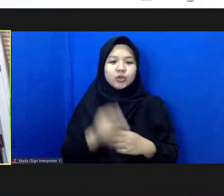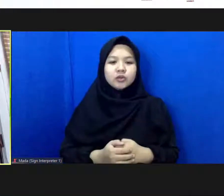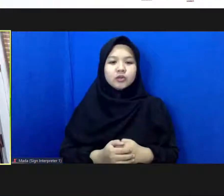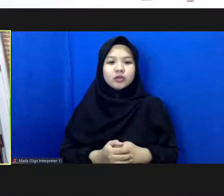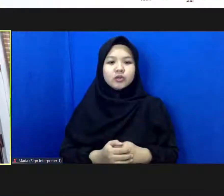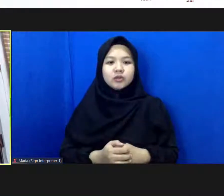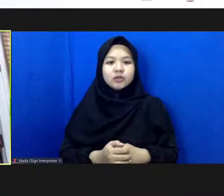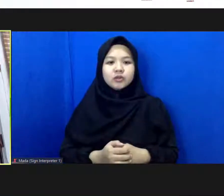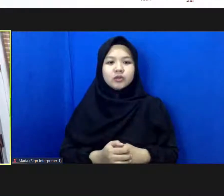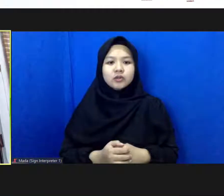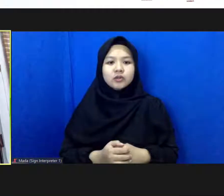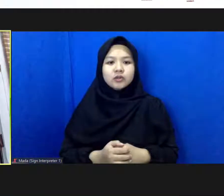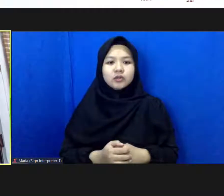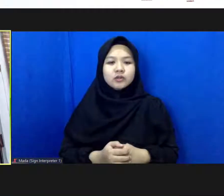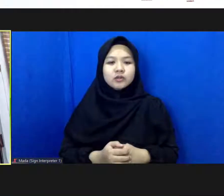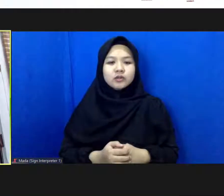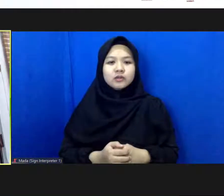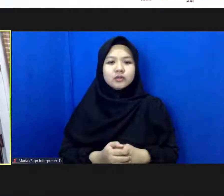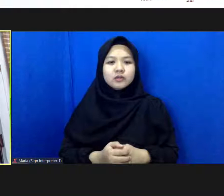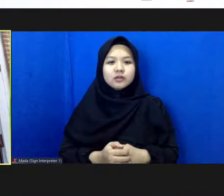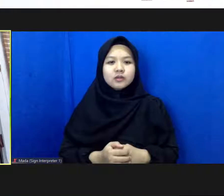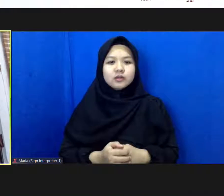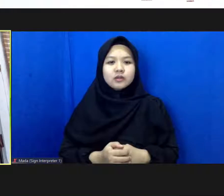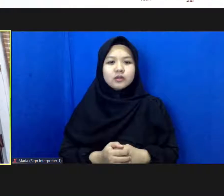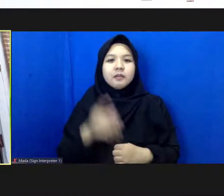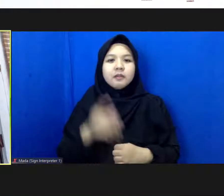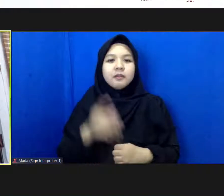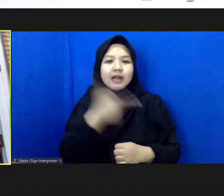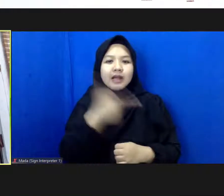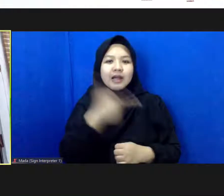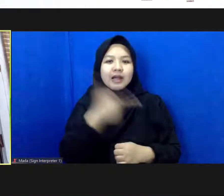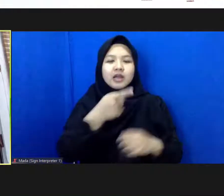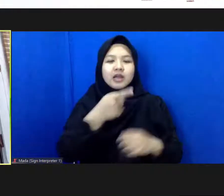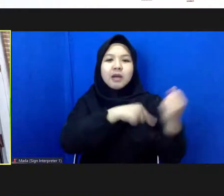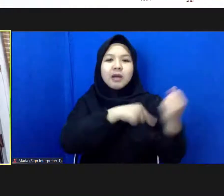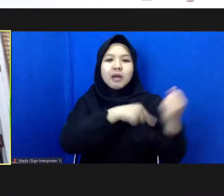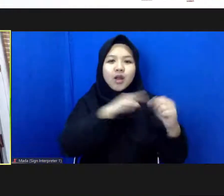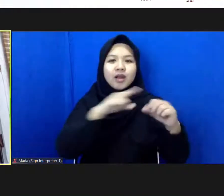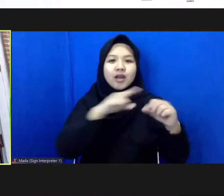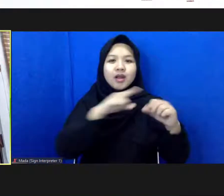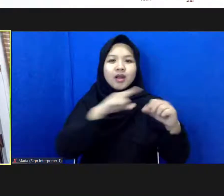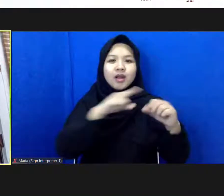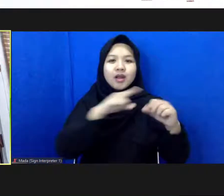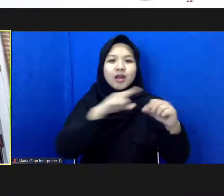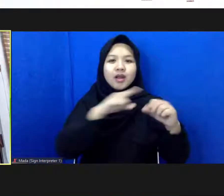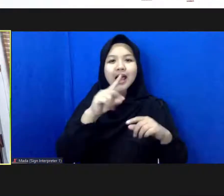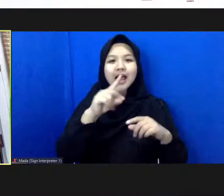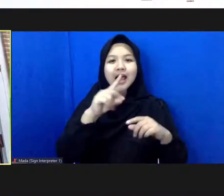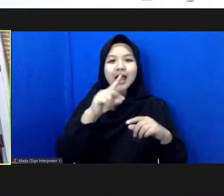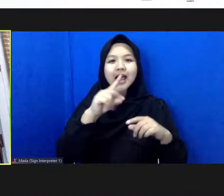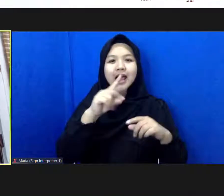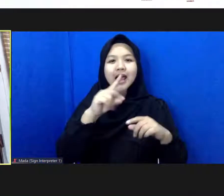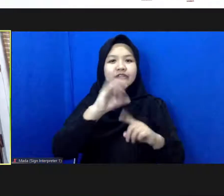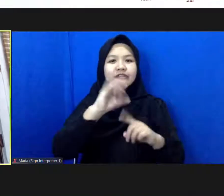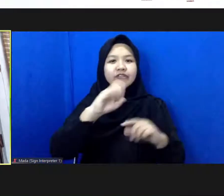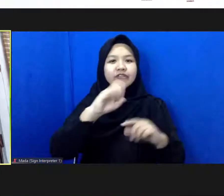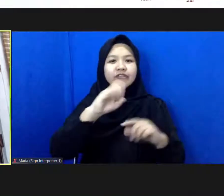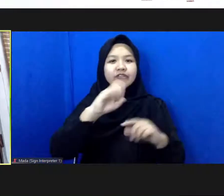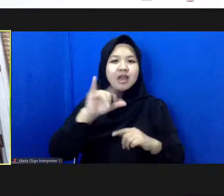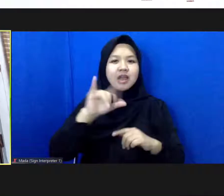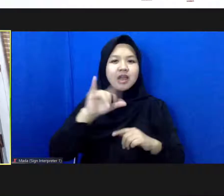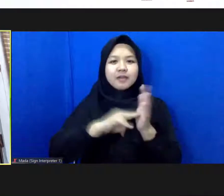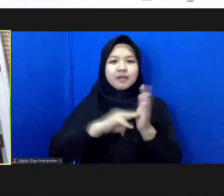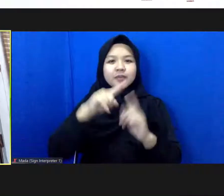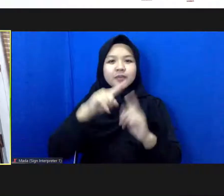we call it the artificial intelligence to say that if there is a flooding, then what is the potential